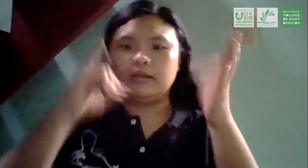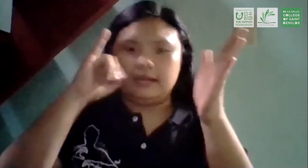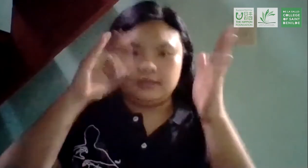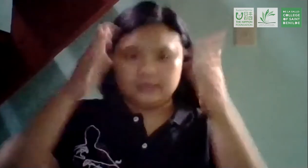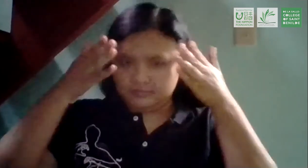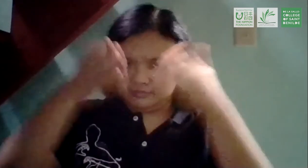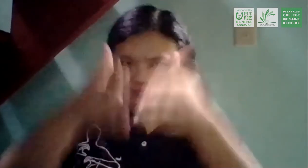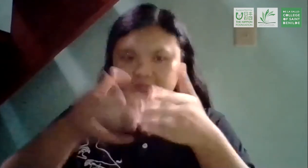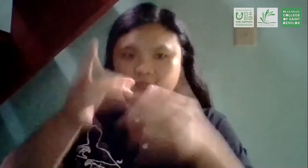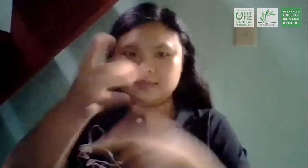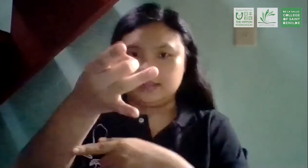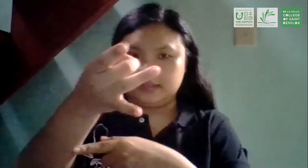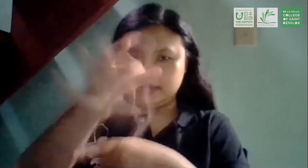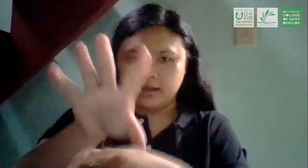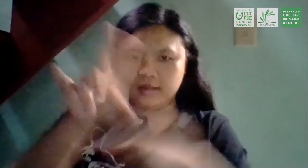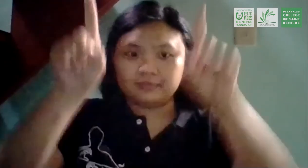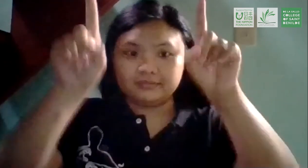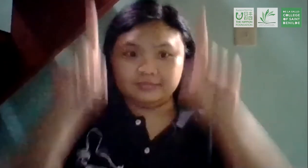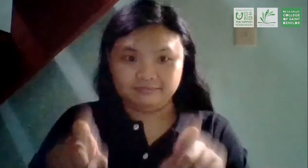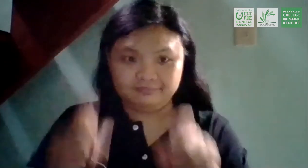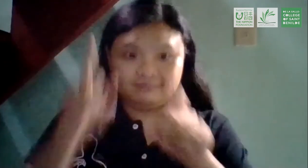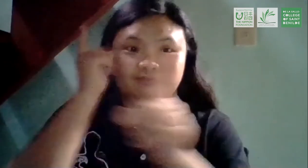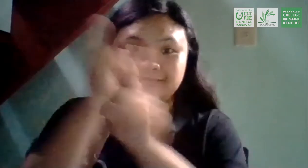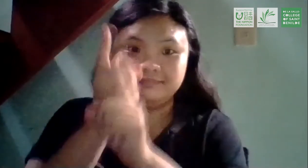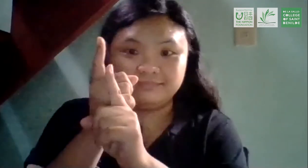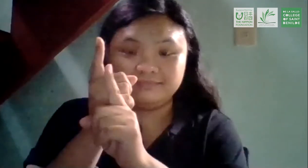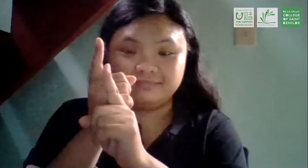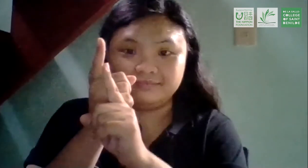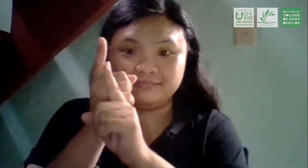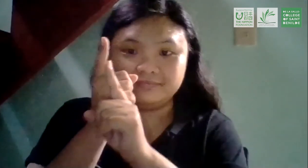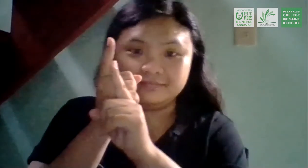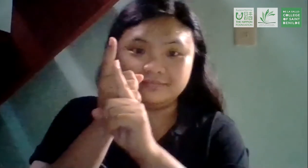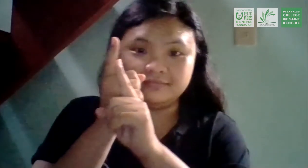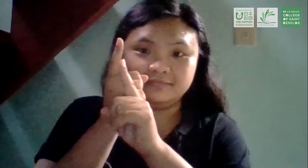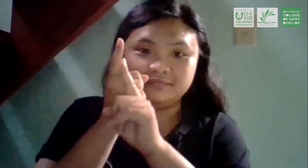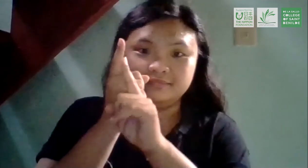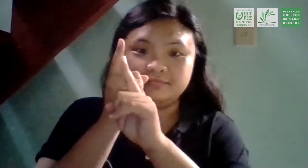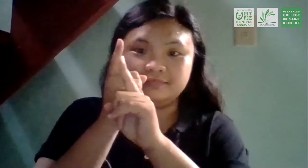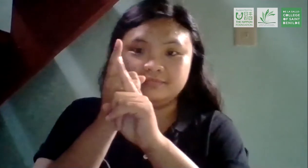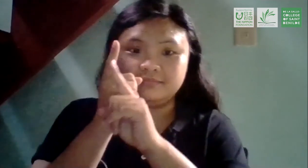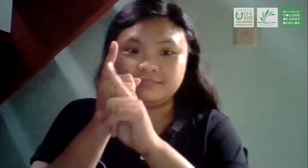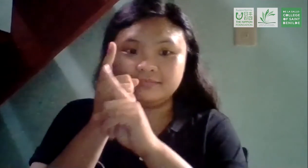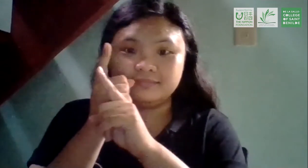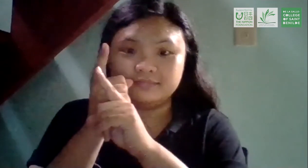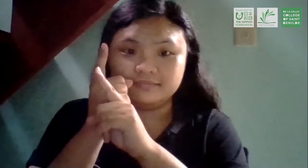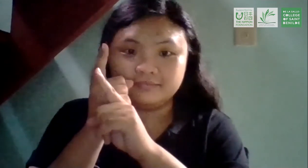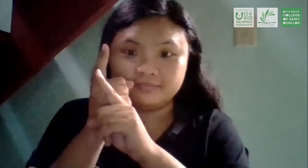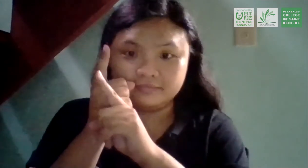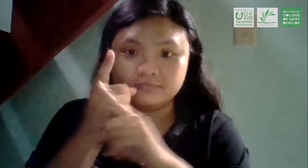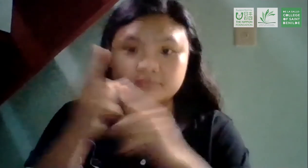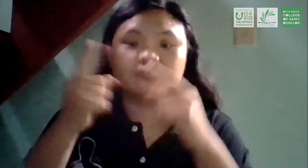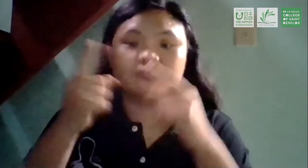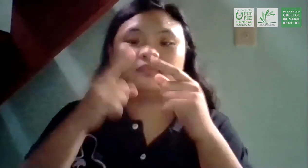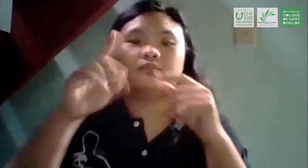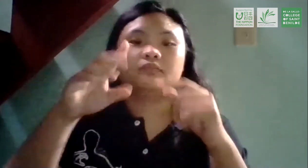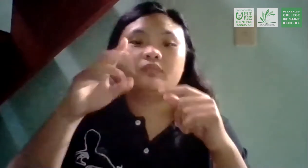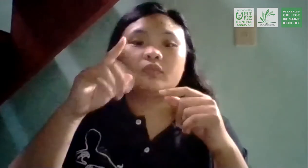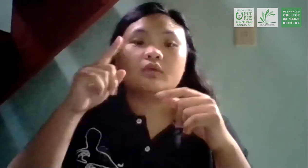we didn't have a PowerPoint to refer to. We just had the test, correct?